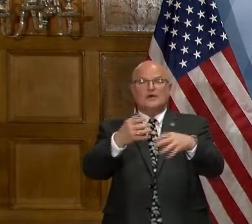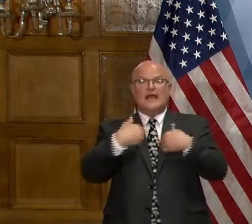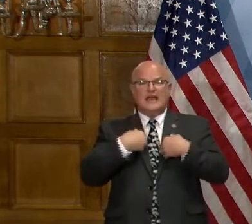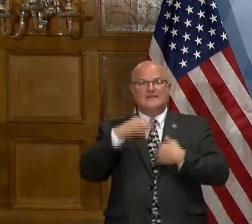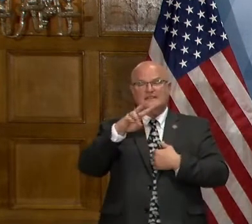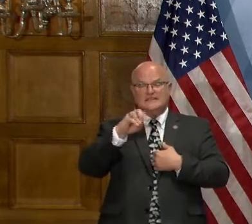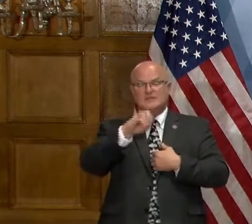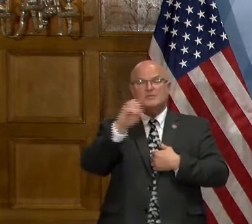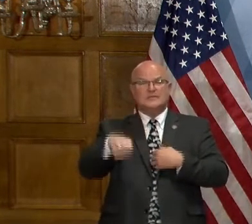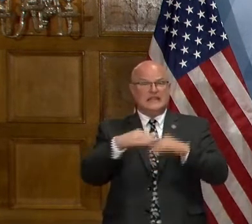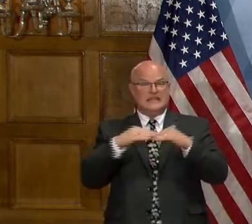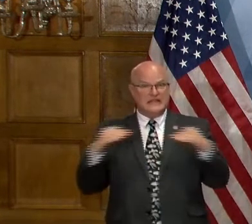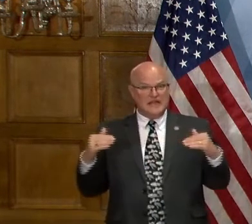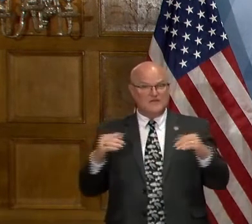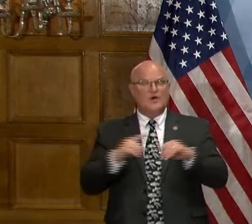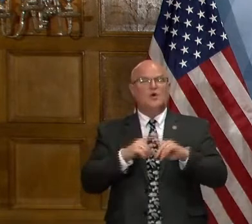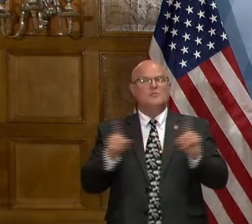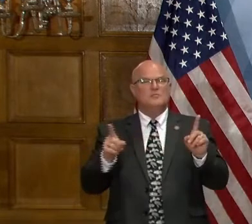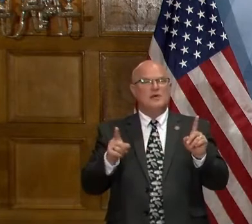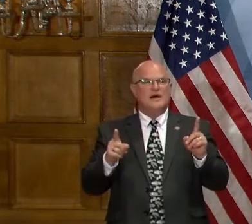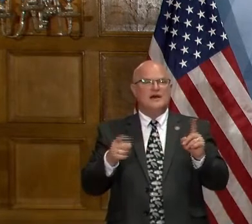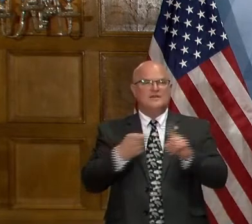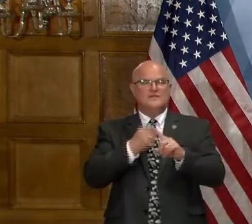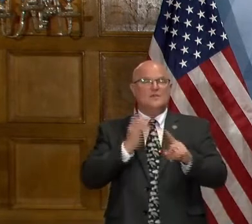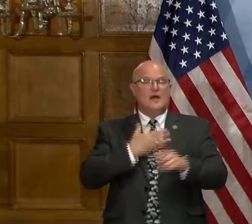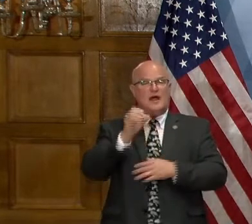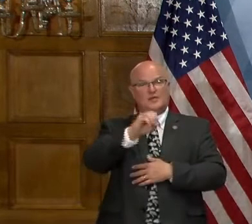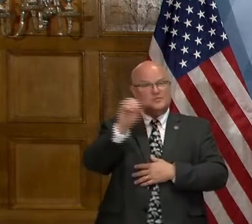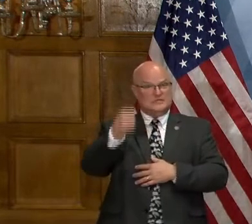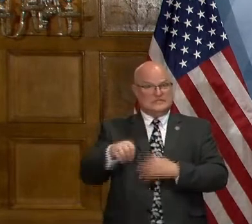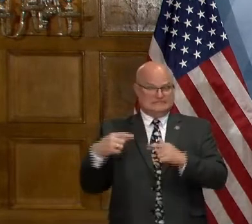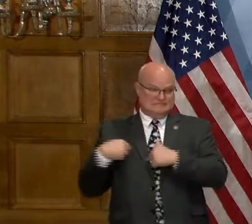that 70% level, but as you can see from our percent